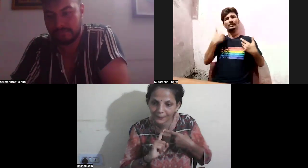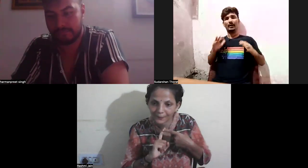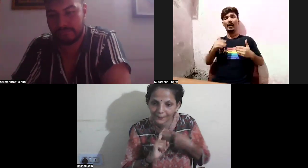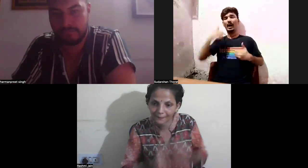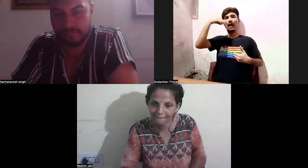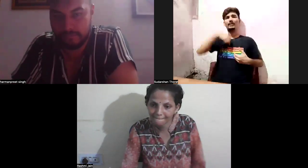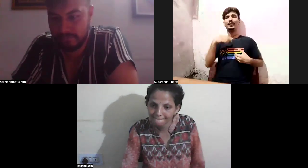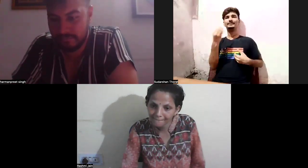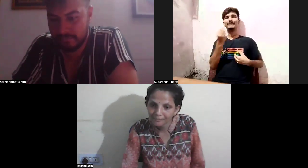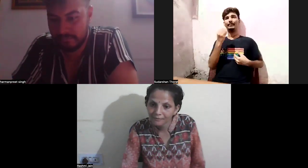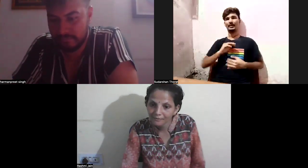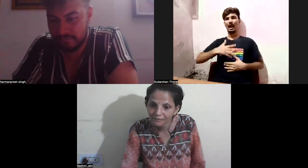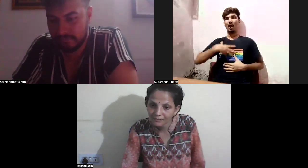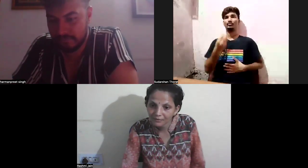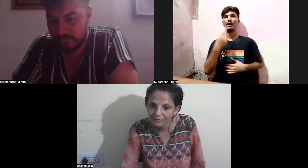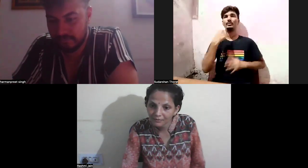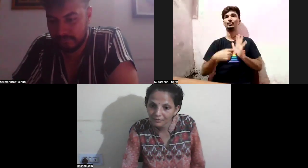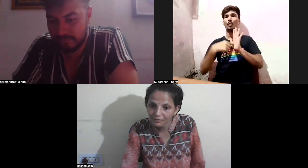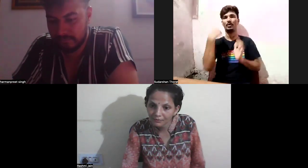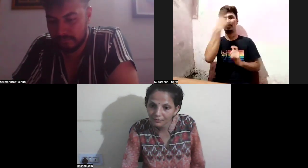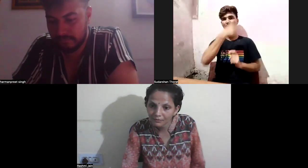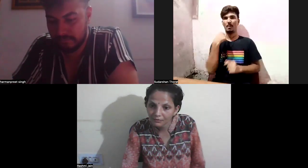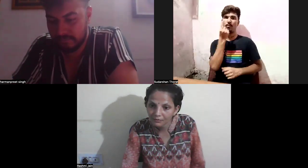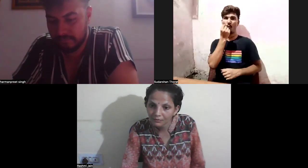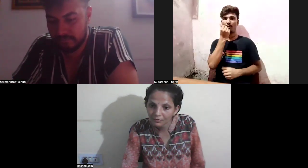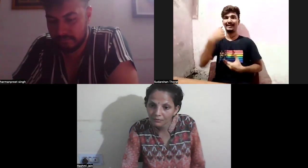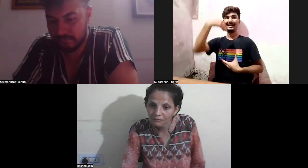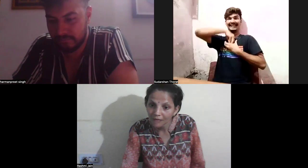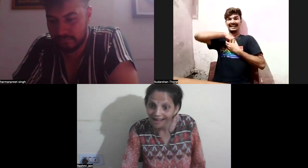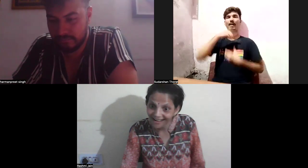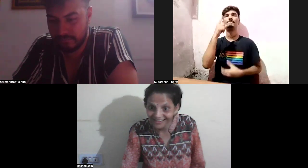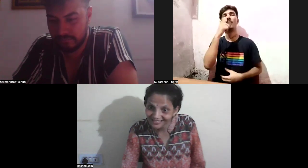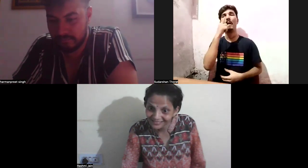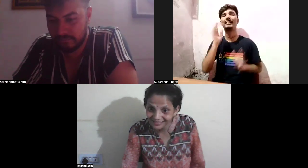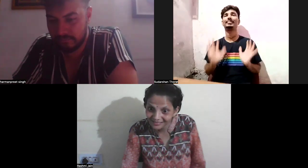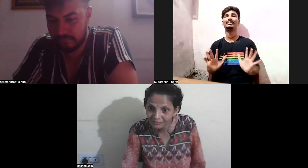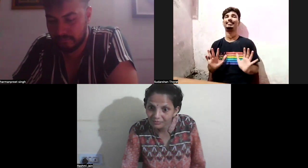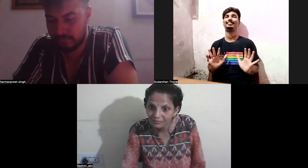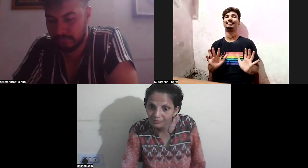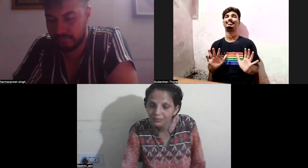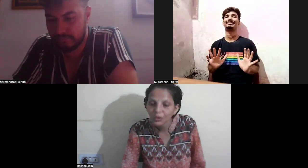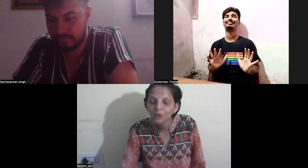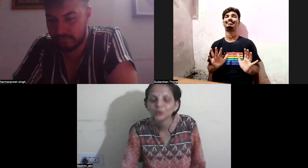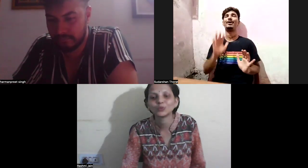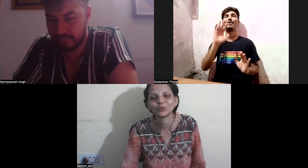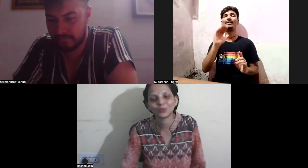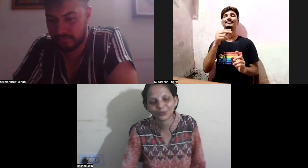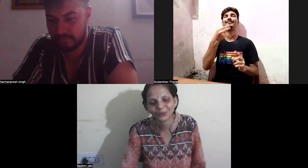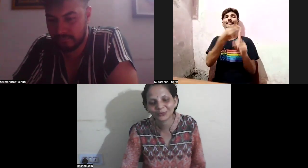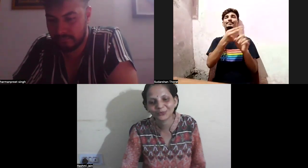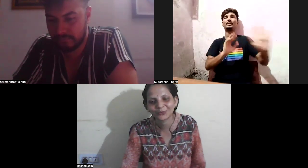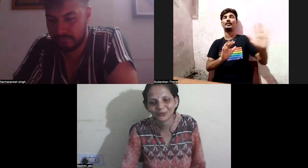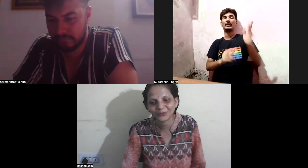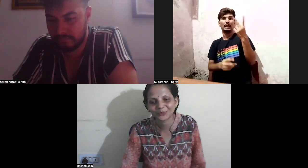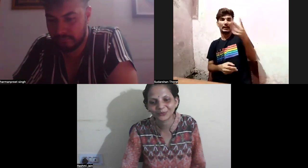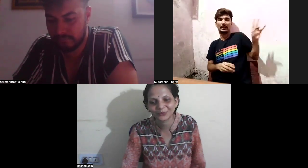so Shiv Shakti where a person has two identities. For example, my face might look